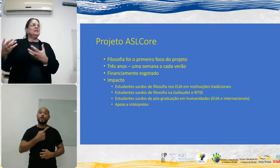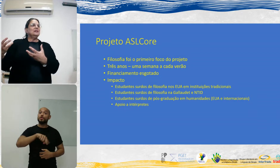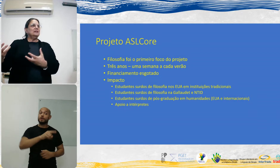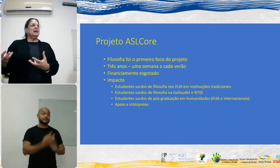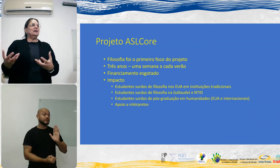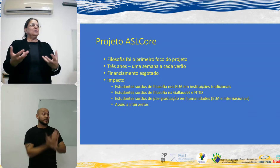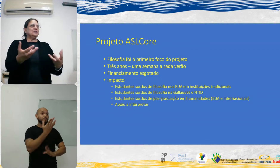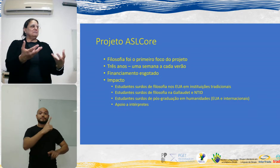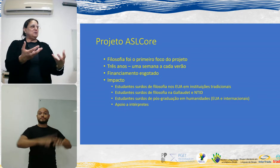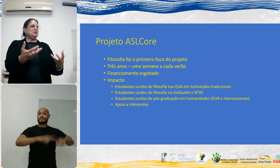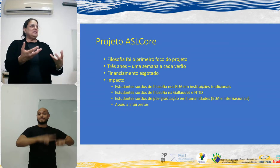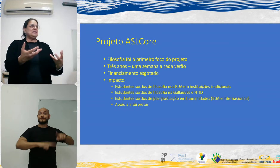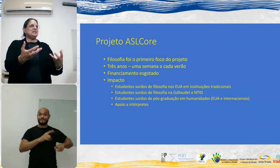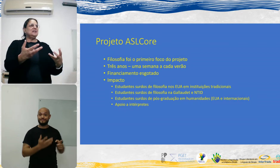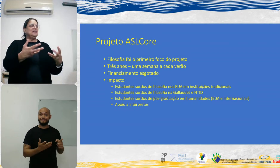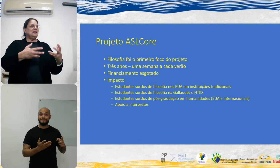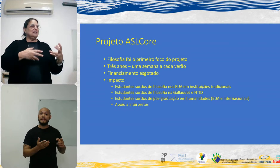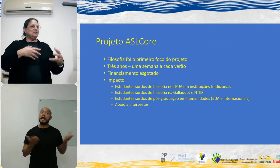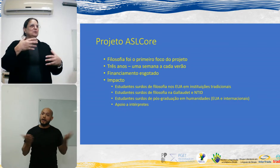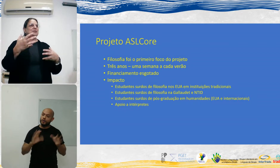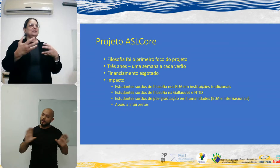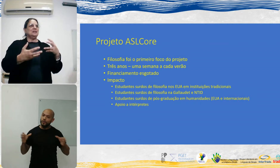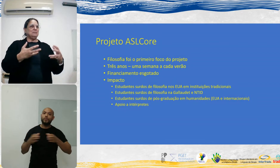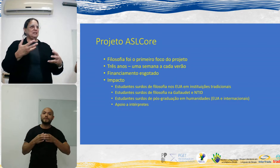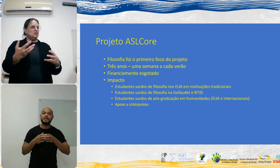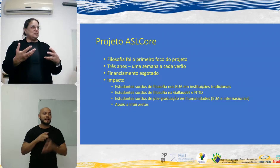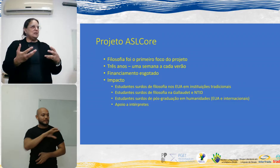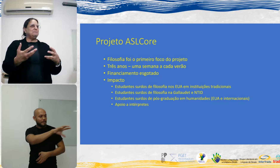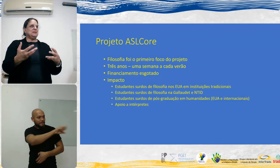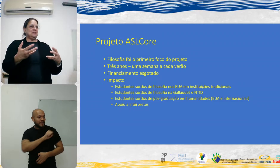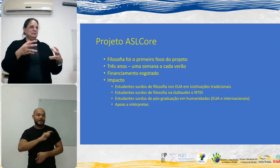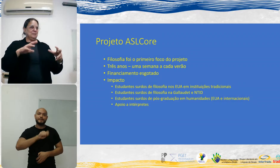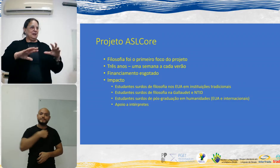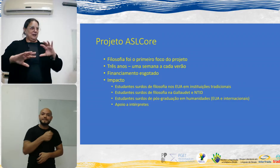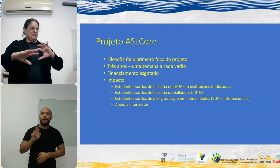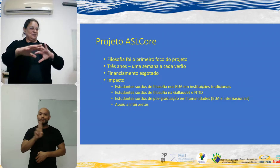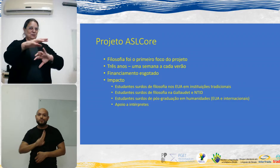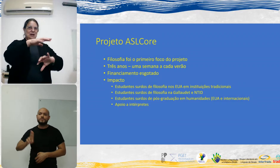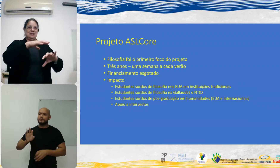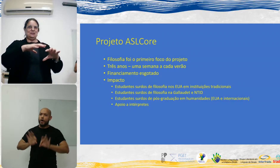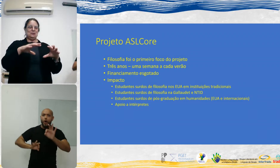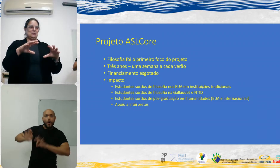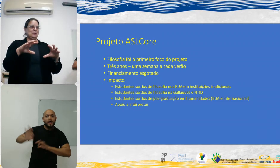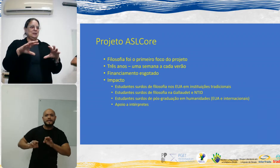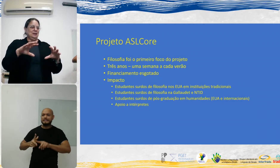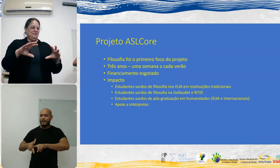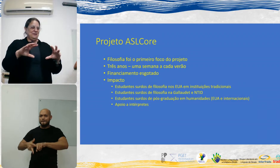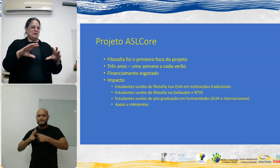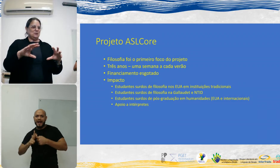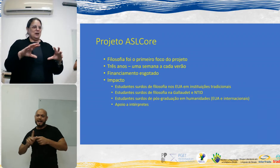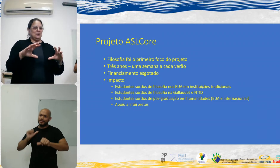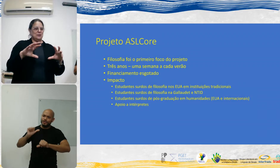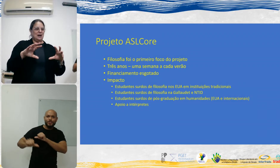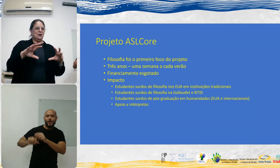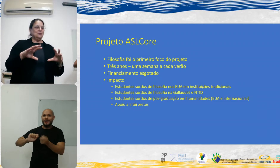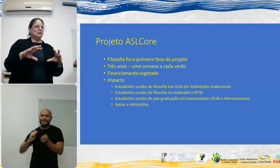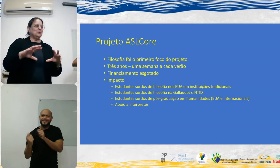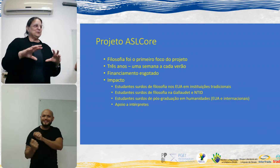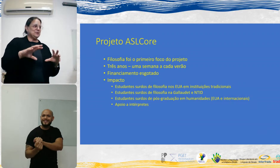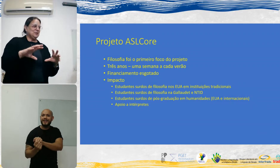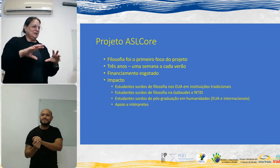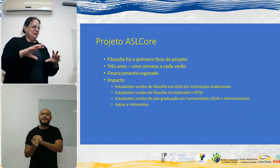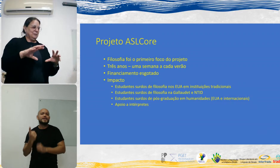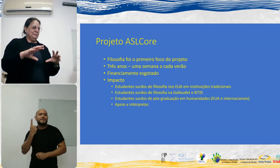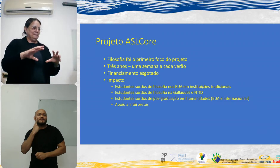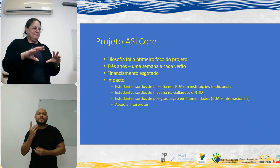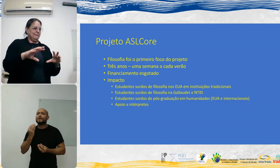tools. Now the community is using them and shaping them and trying to figure out how those